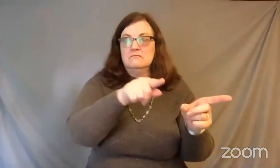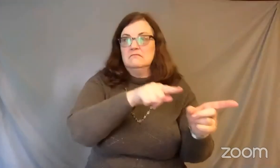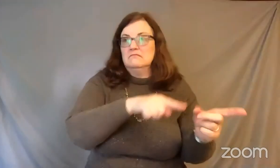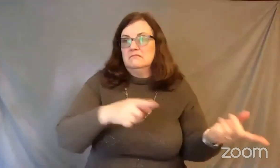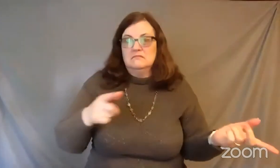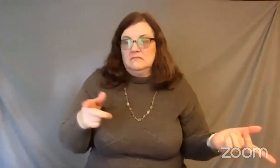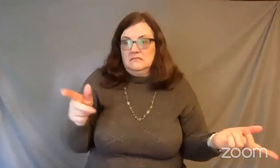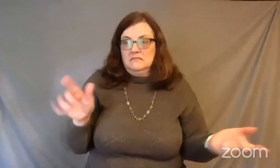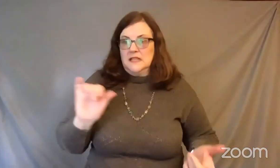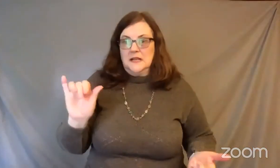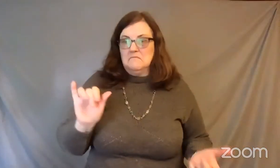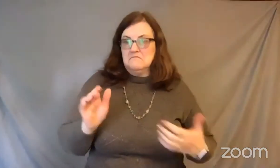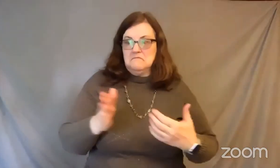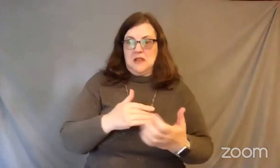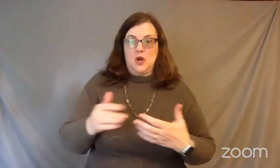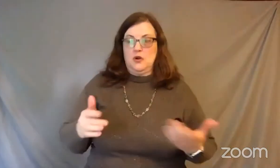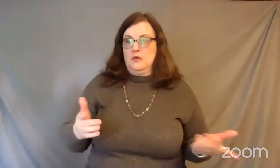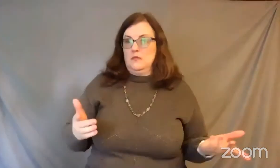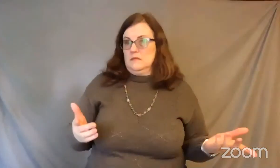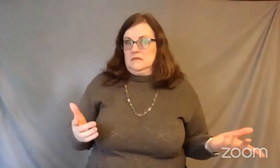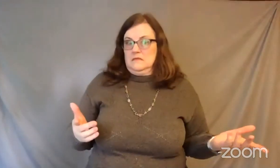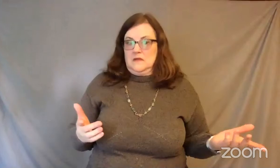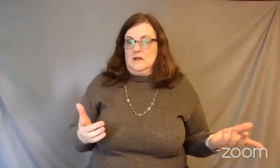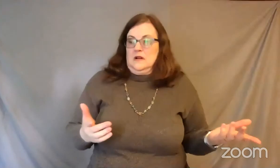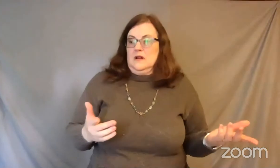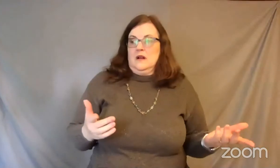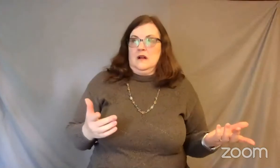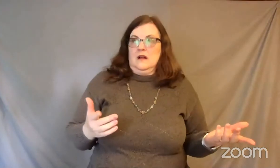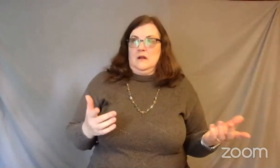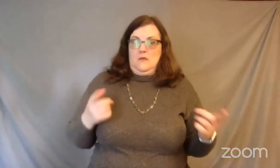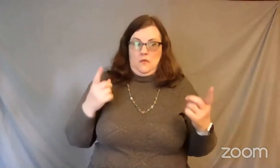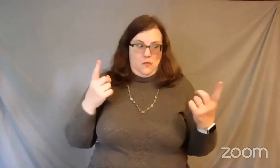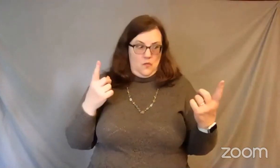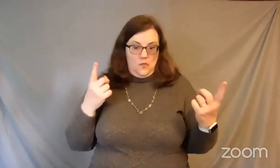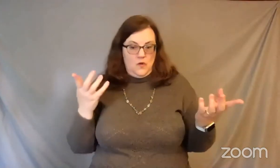say there are, some say there is only a first and a non-first.